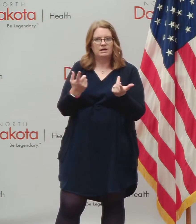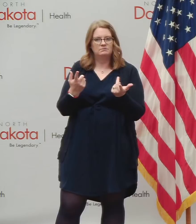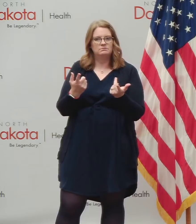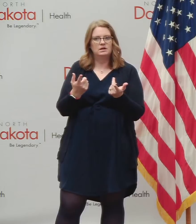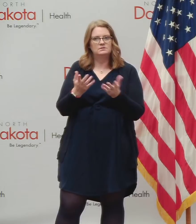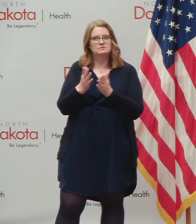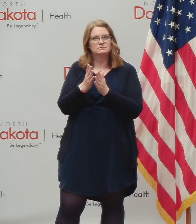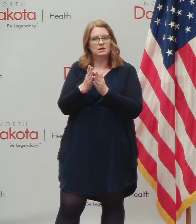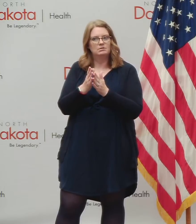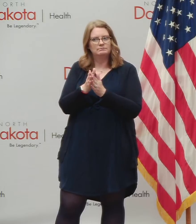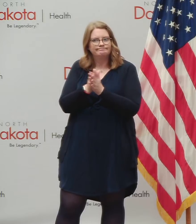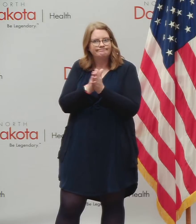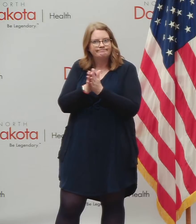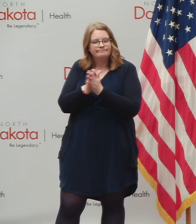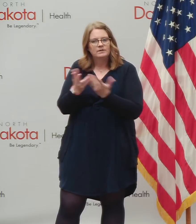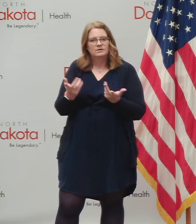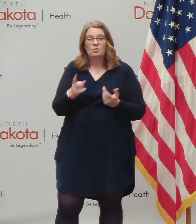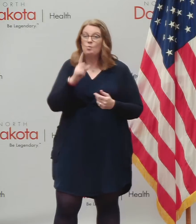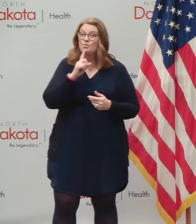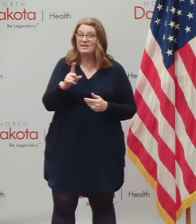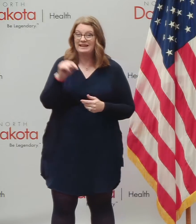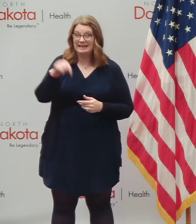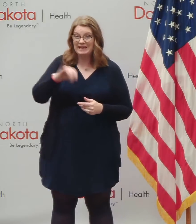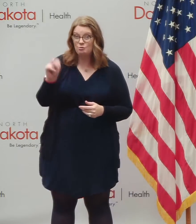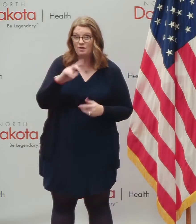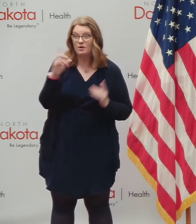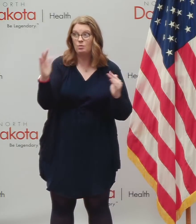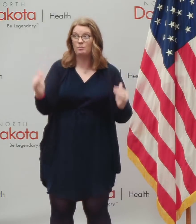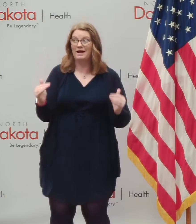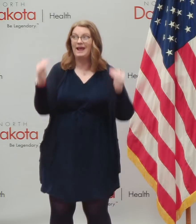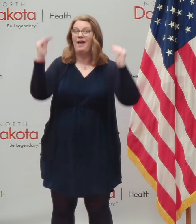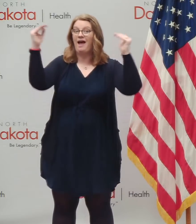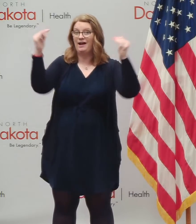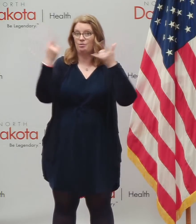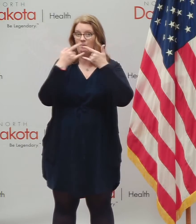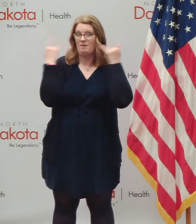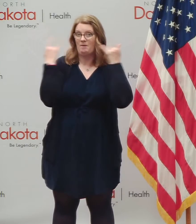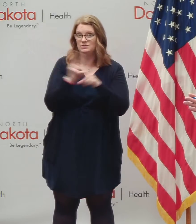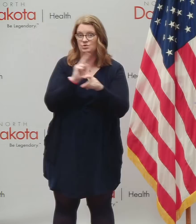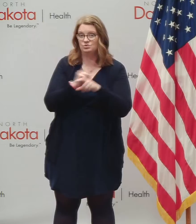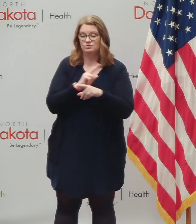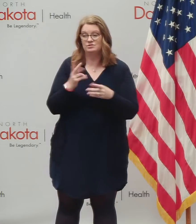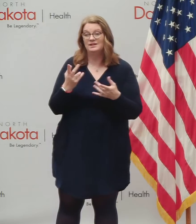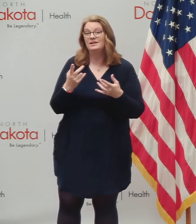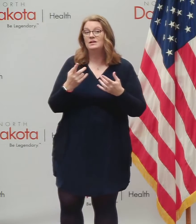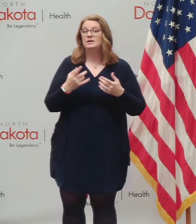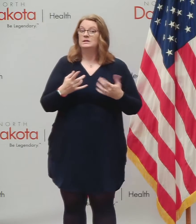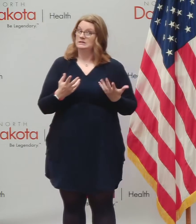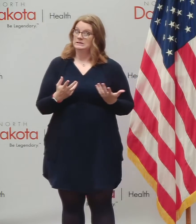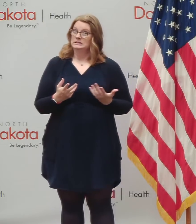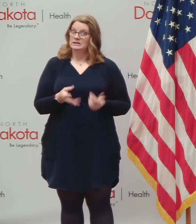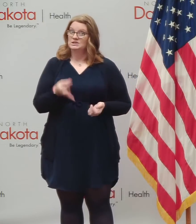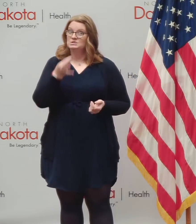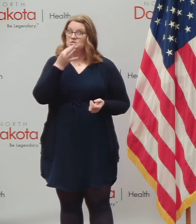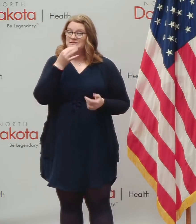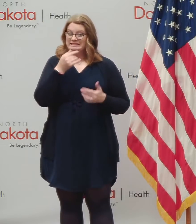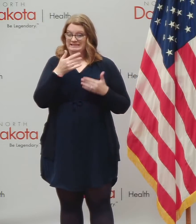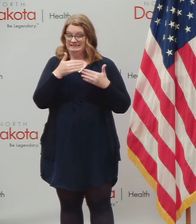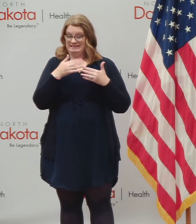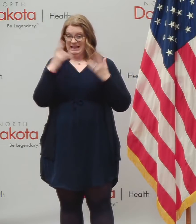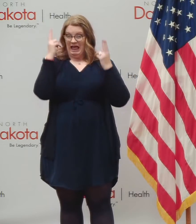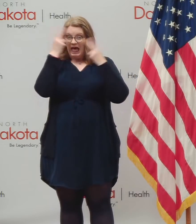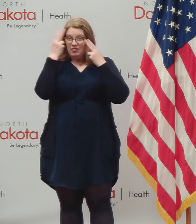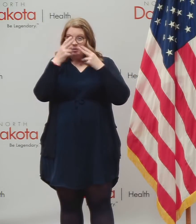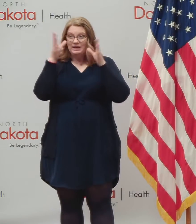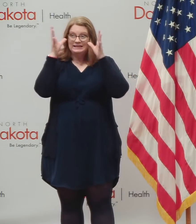We would like to see higher mask usage in North Dakota as we head into this dangerous stretch of Halloween